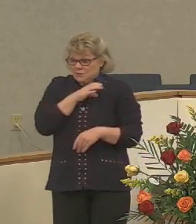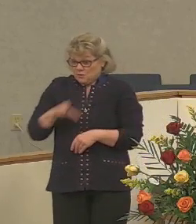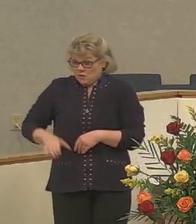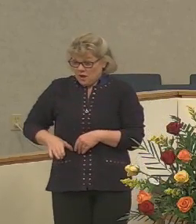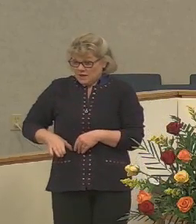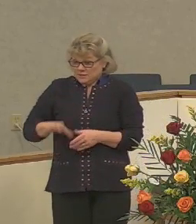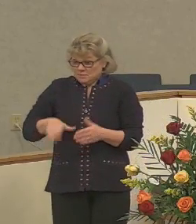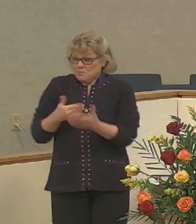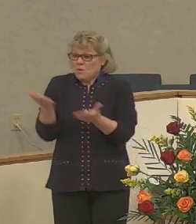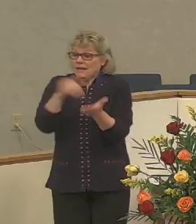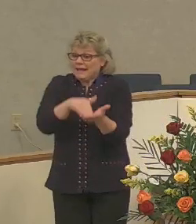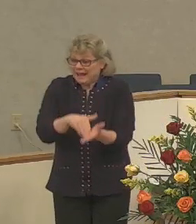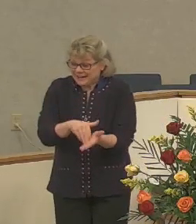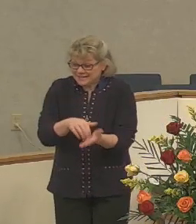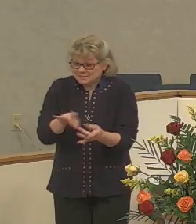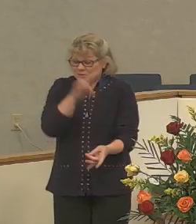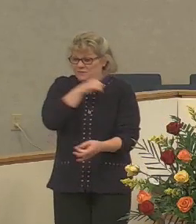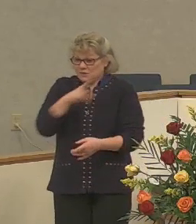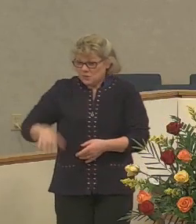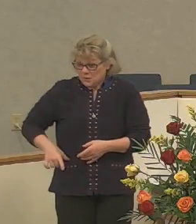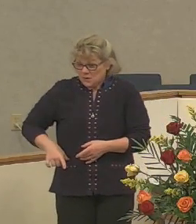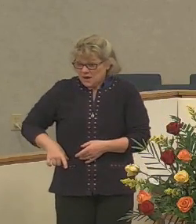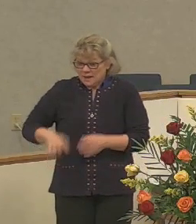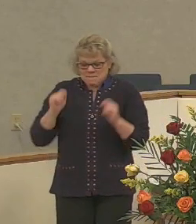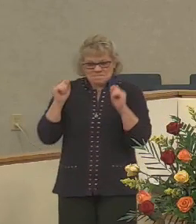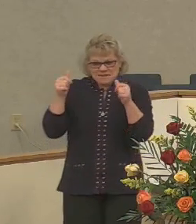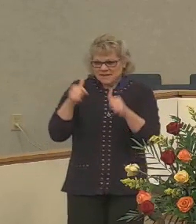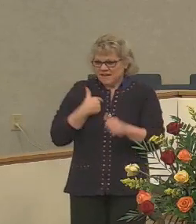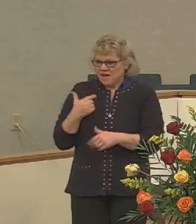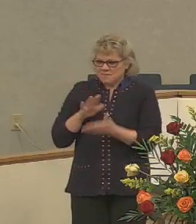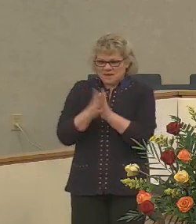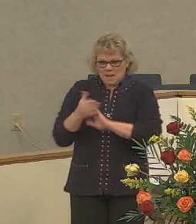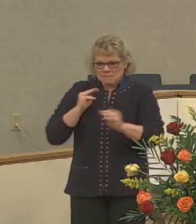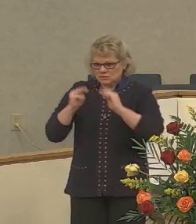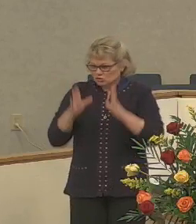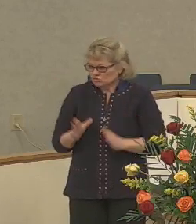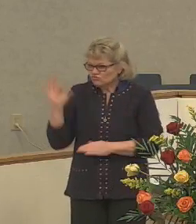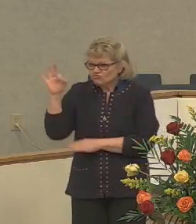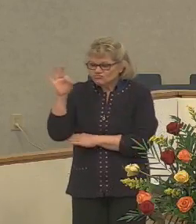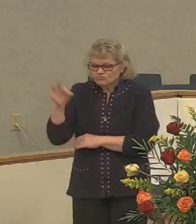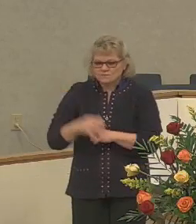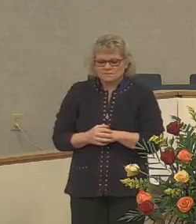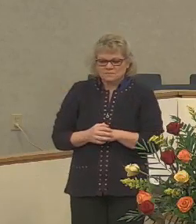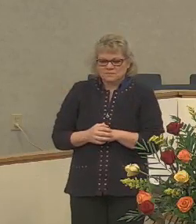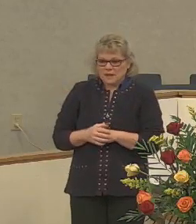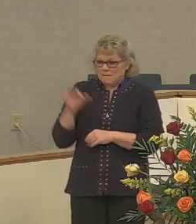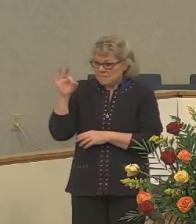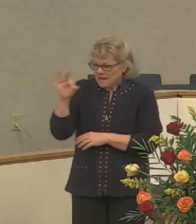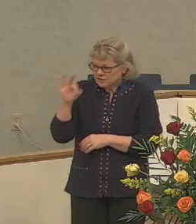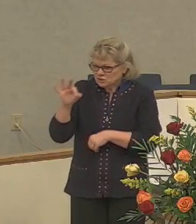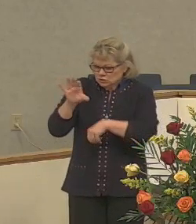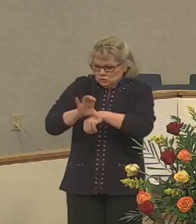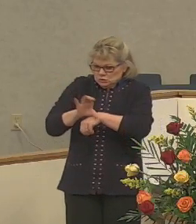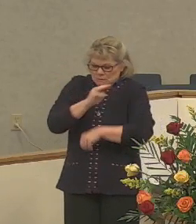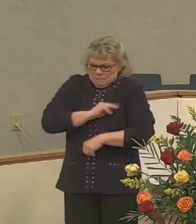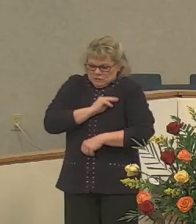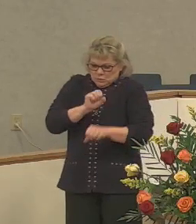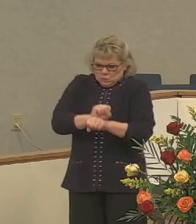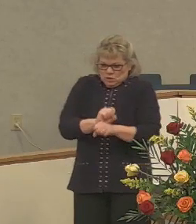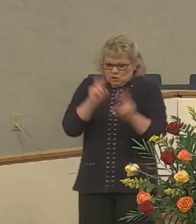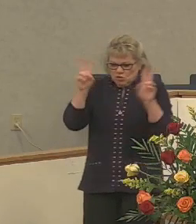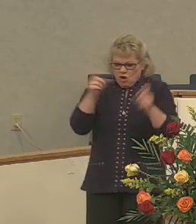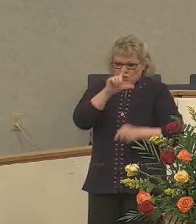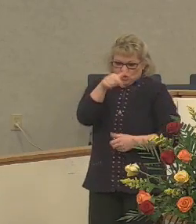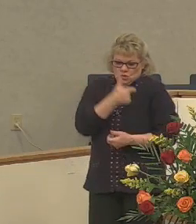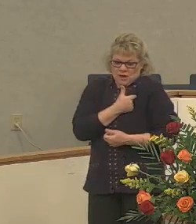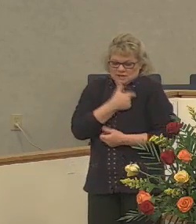of our Lord. Immediately, I entered the ministry of Jesus Christ. After pastoring a mission work called the Grace